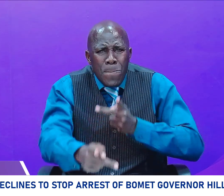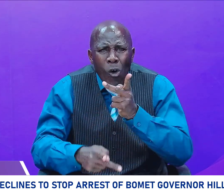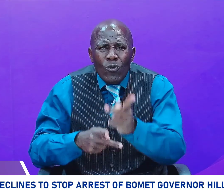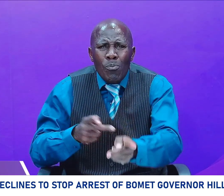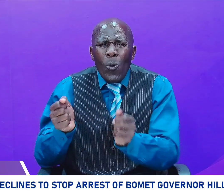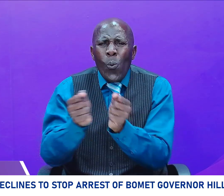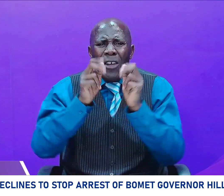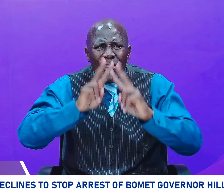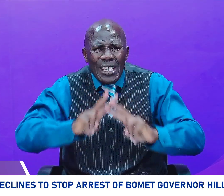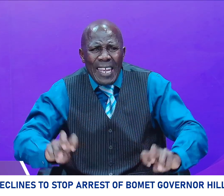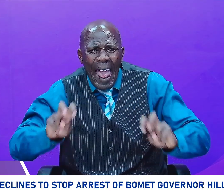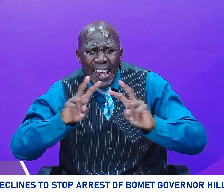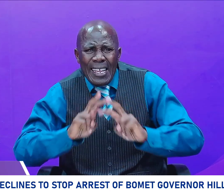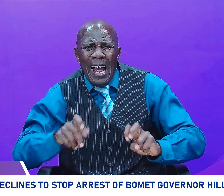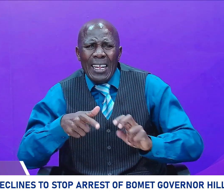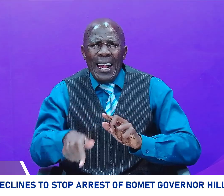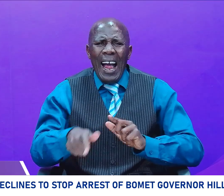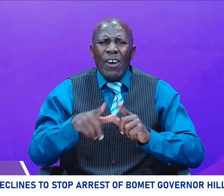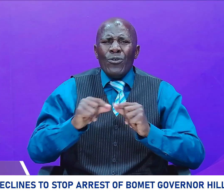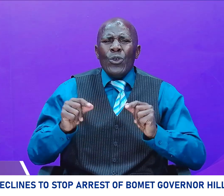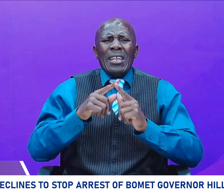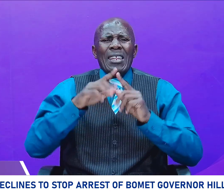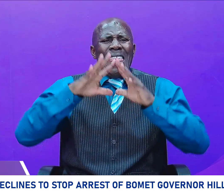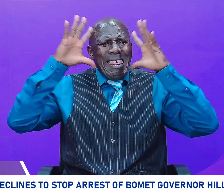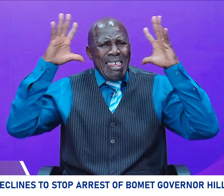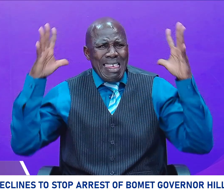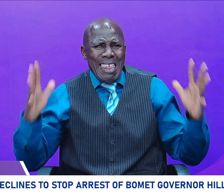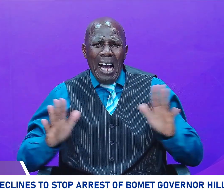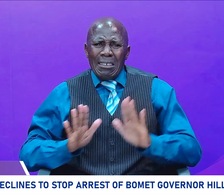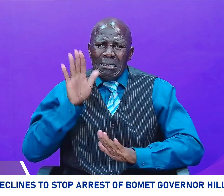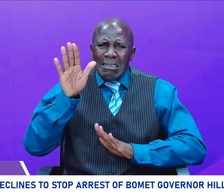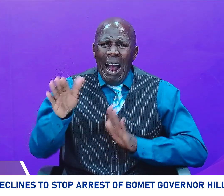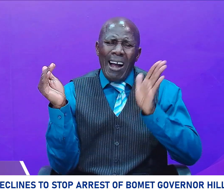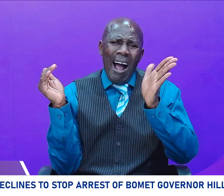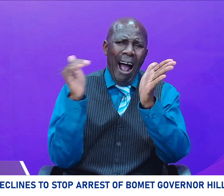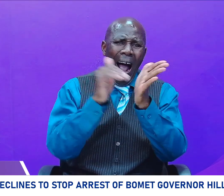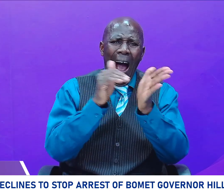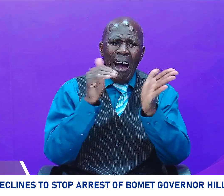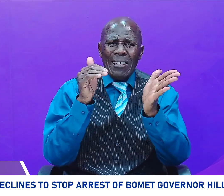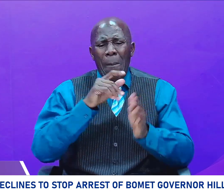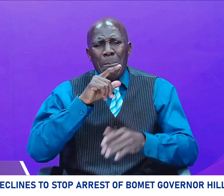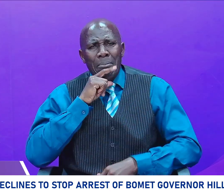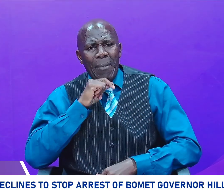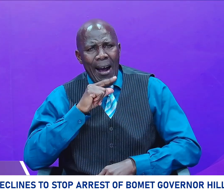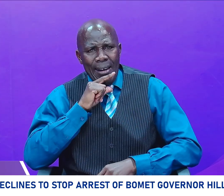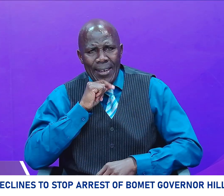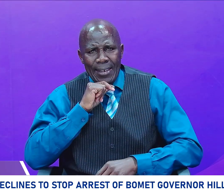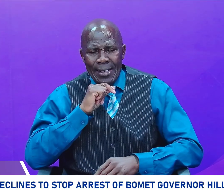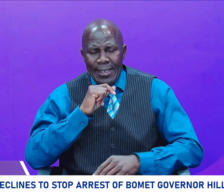with investigations and any subsequent legal steps against